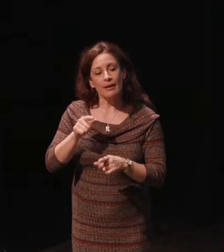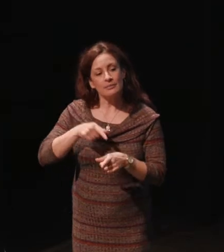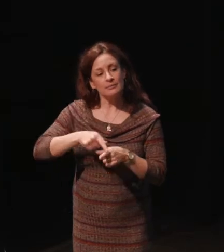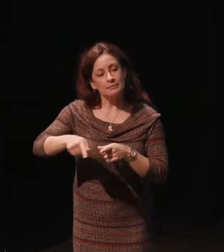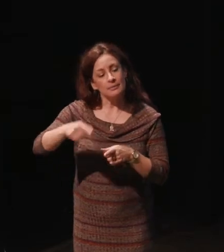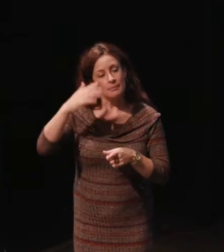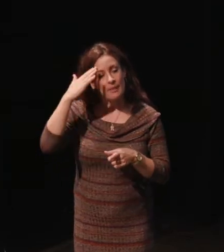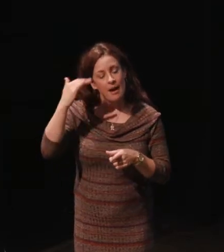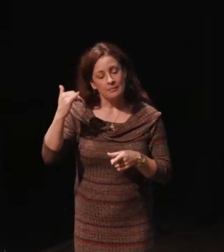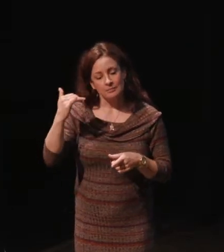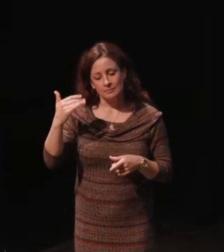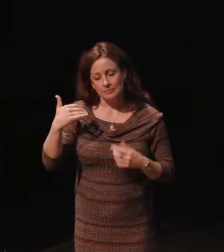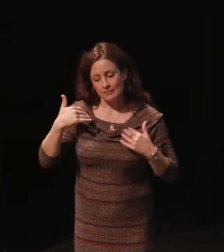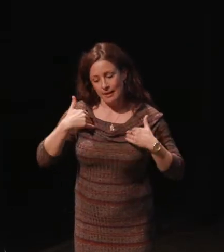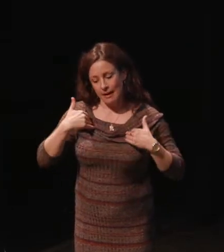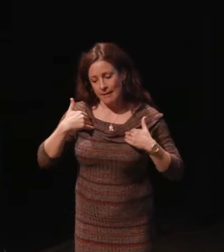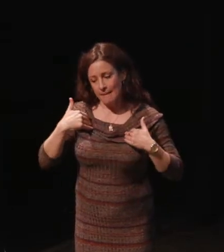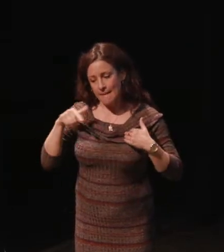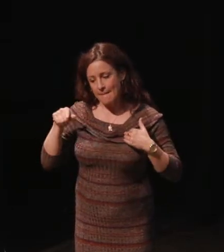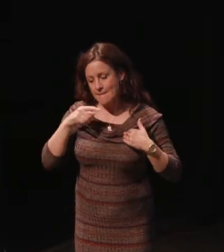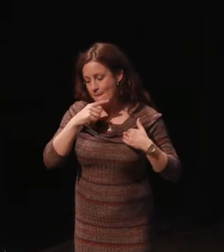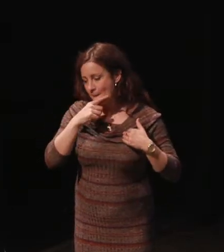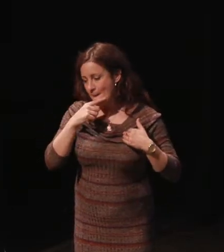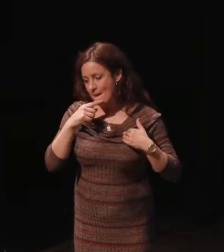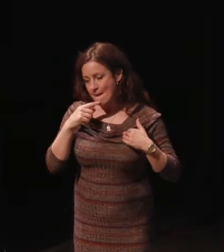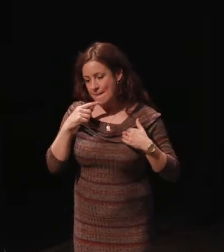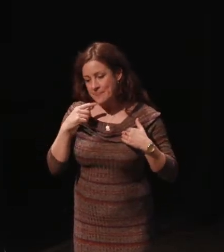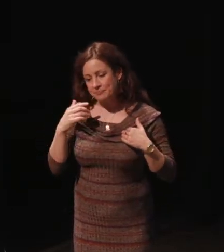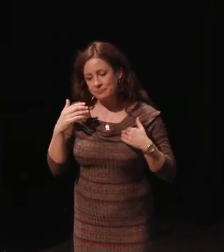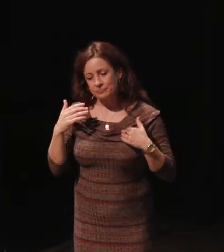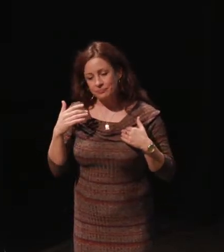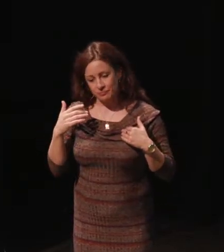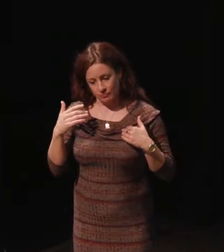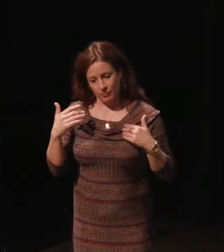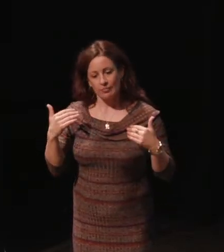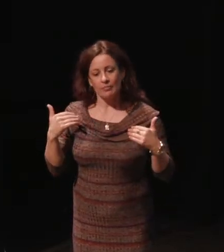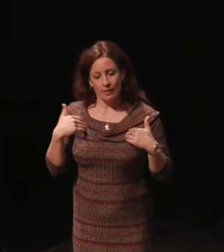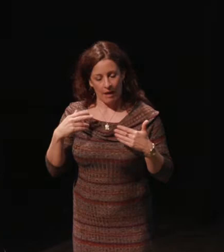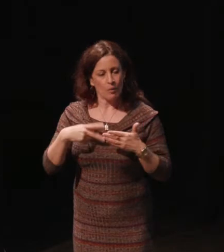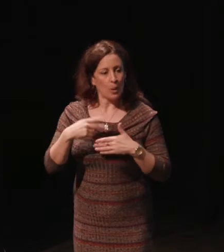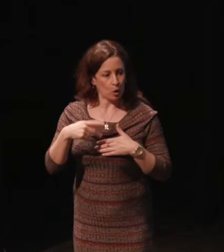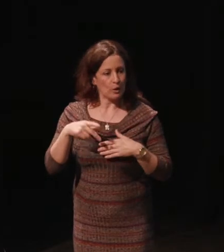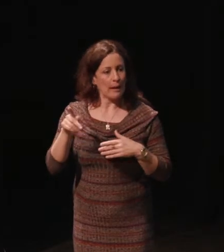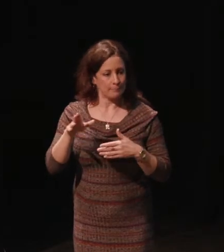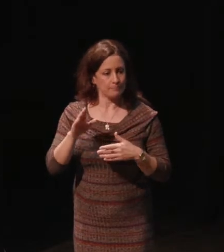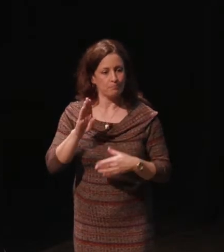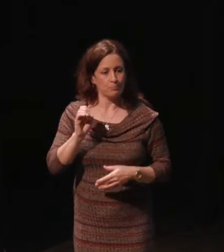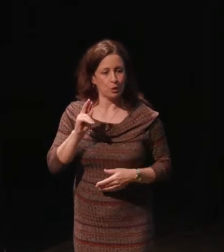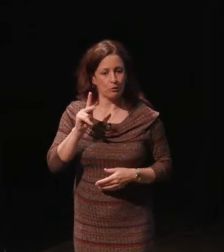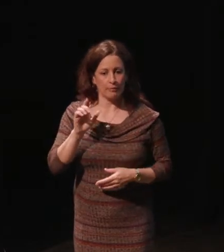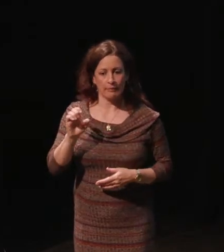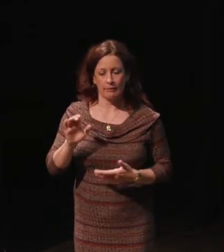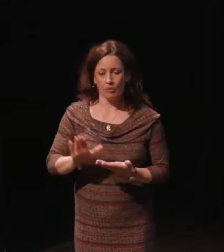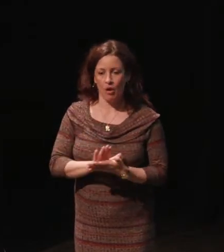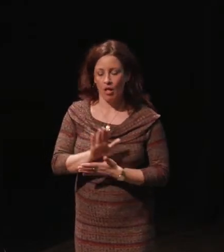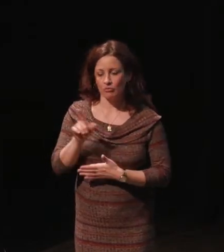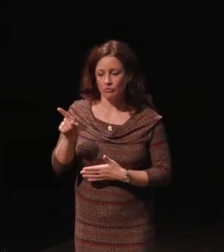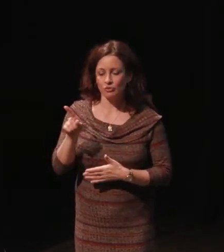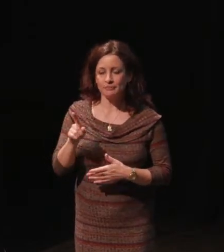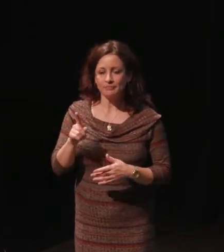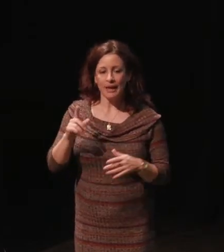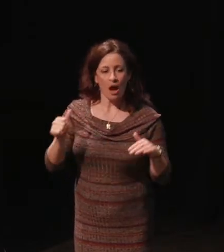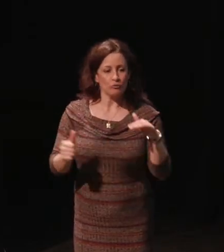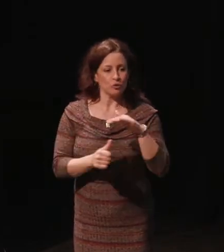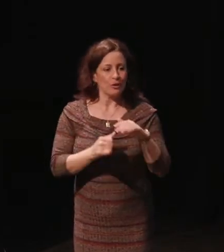because there's a program at Berklee which is in the Institute